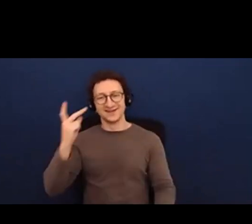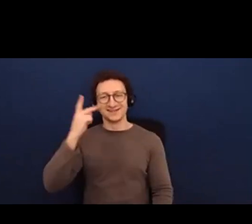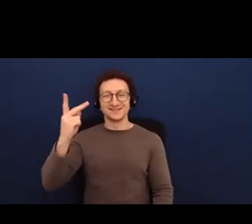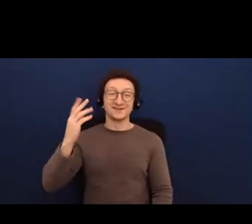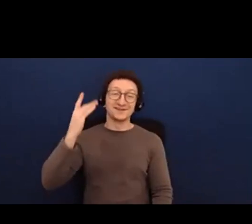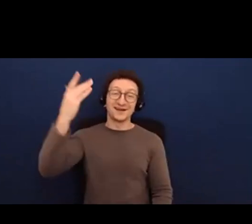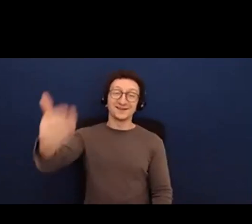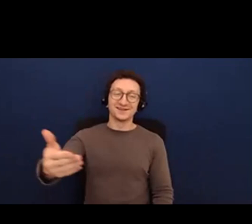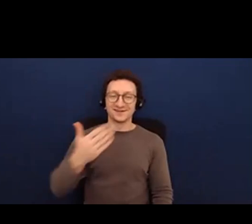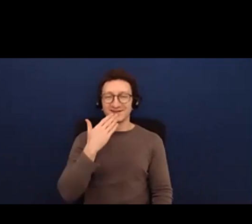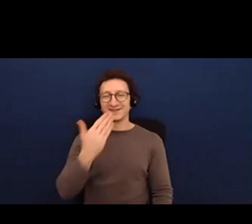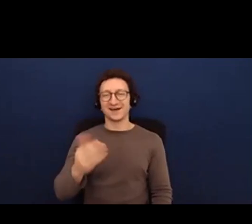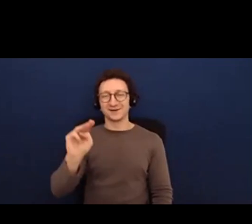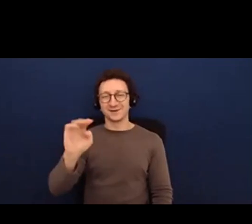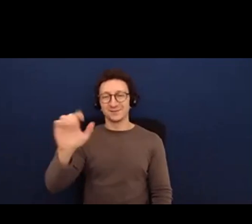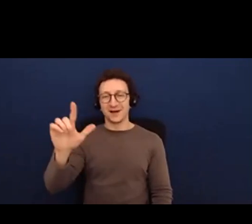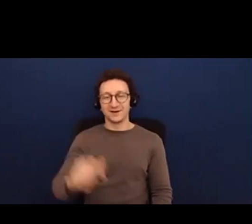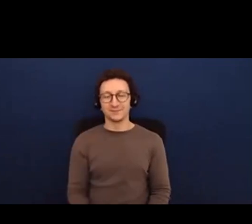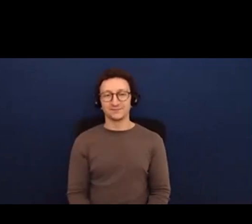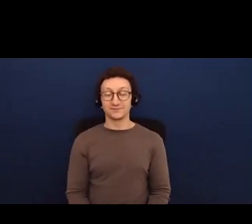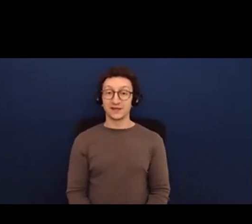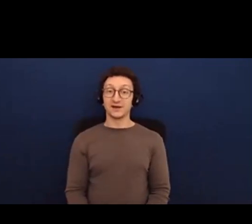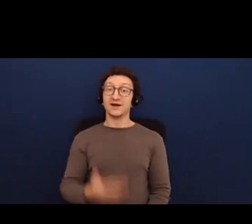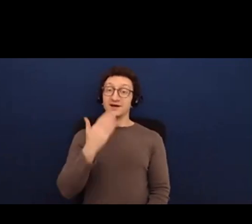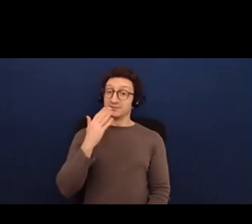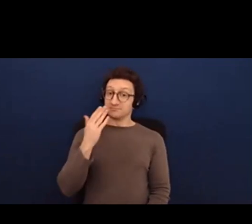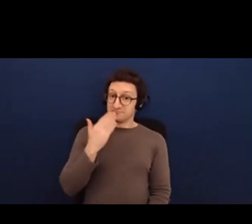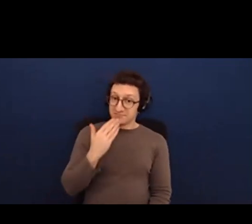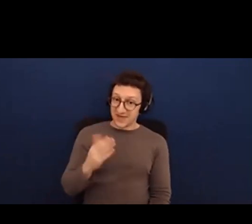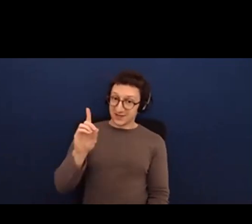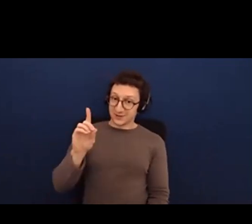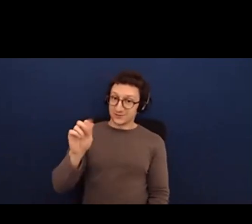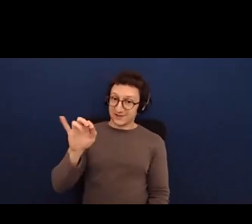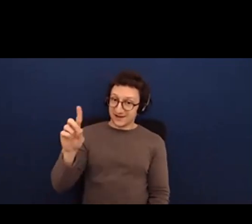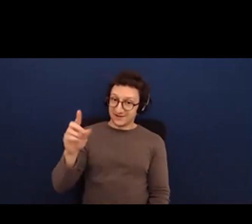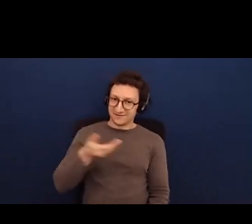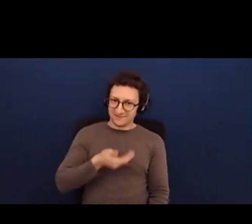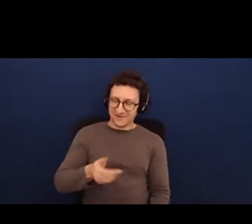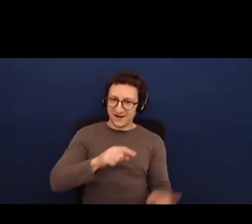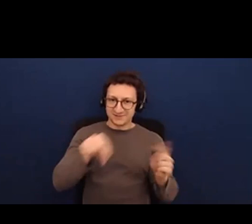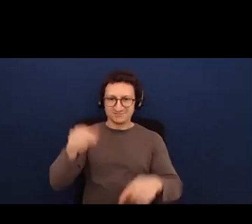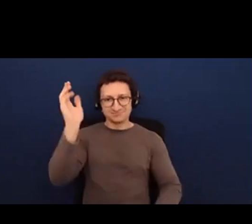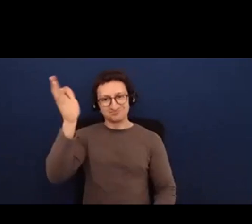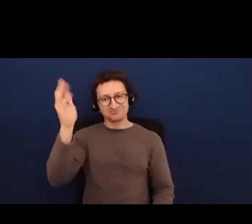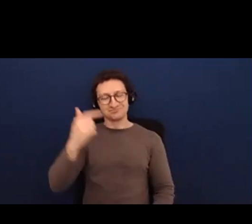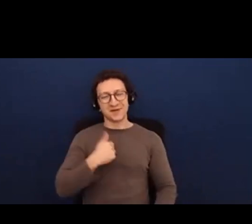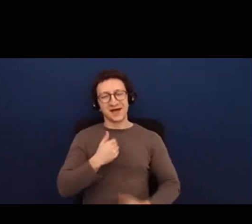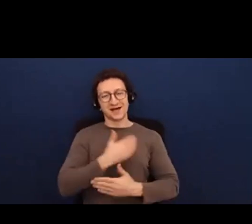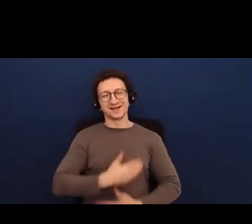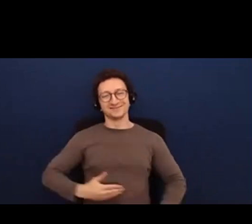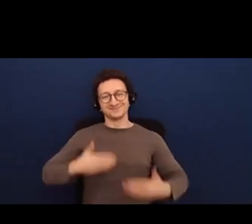you, Mel. I just want to thank you, David, for having me. I very, very much appreciate this